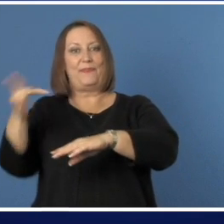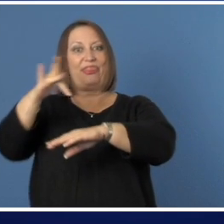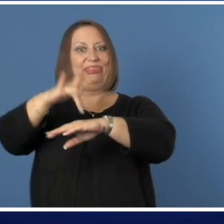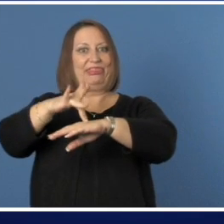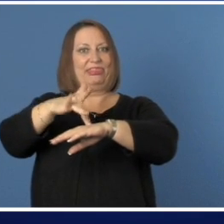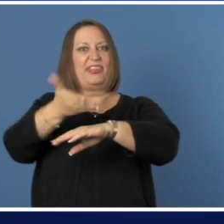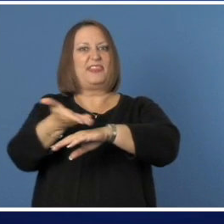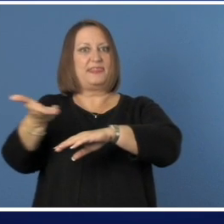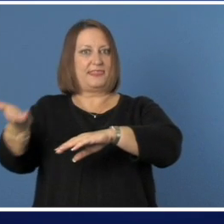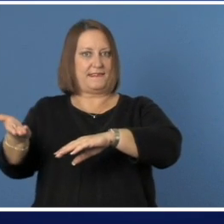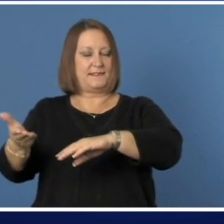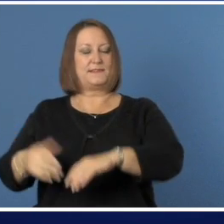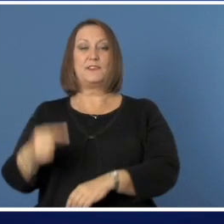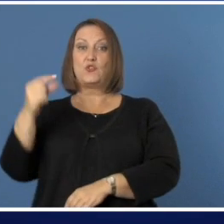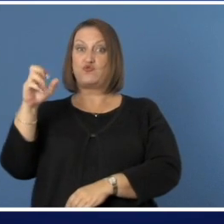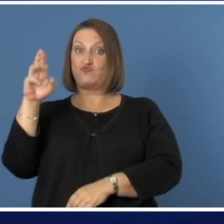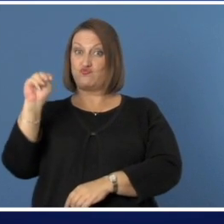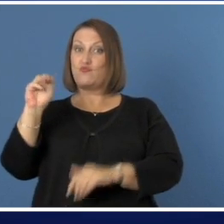contact.